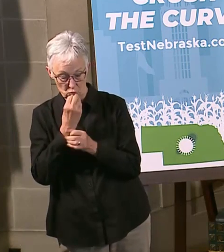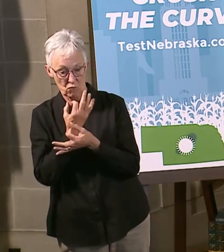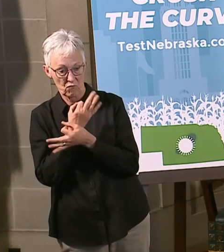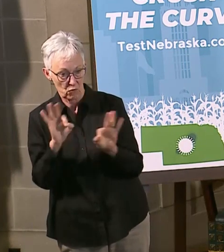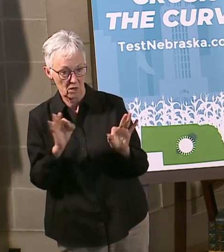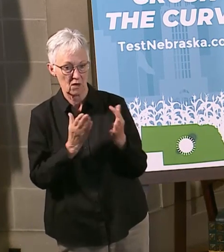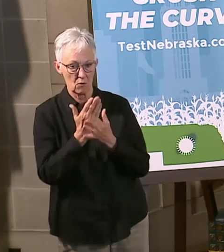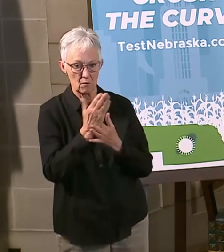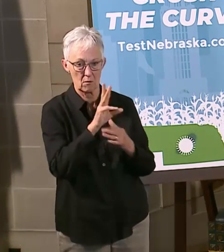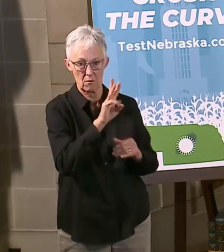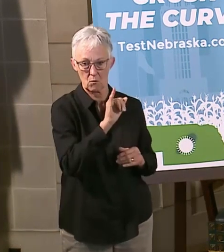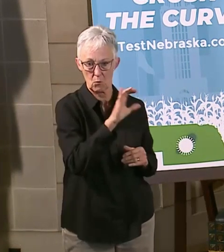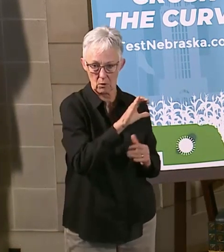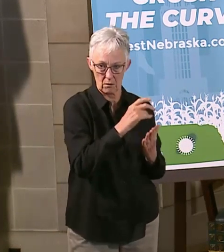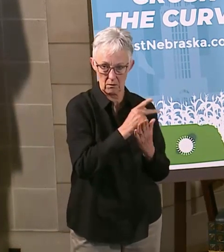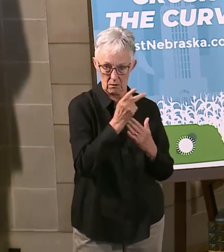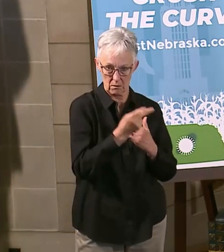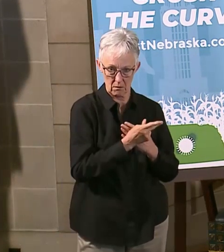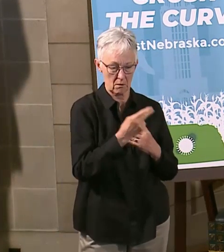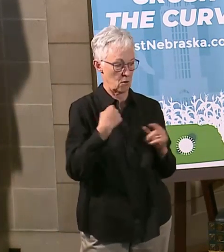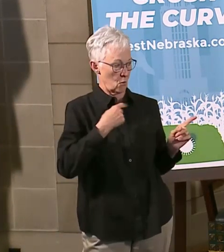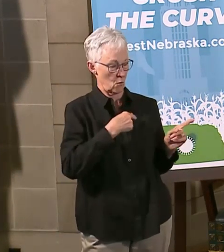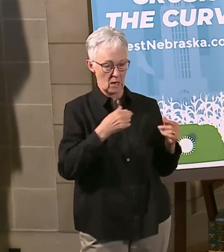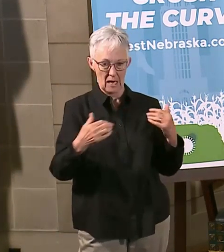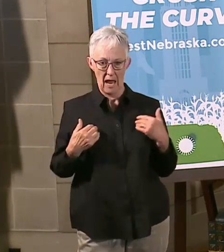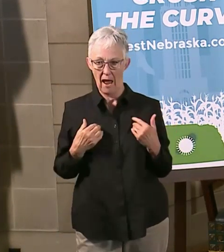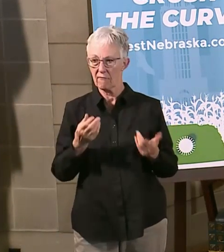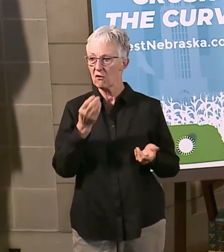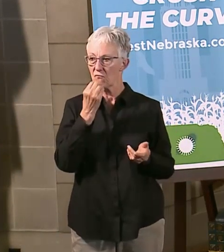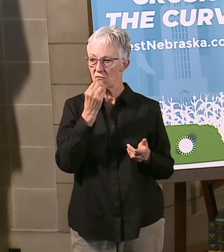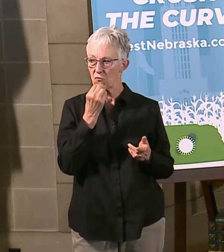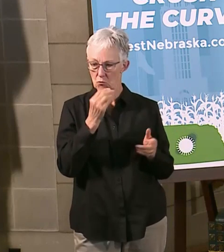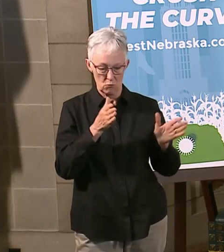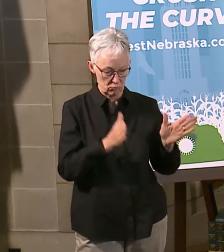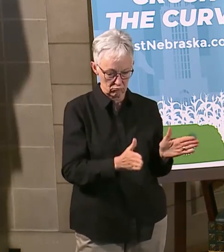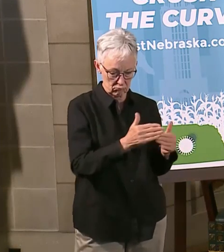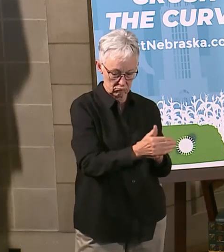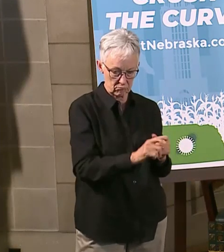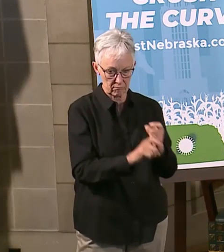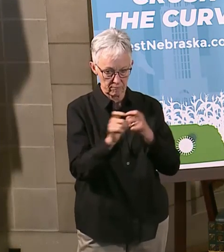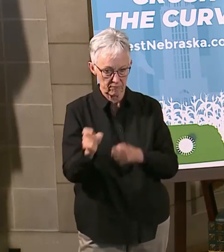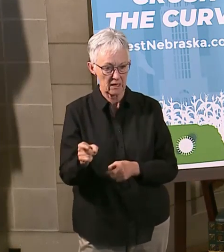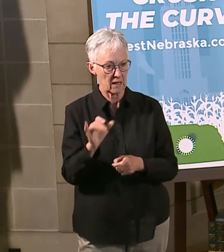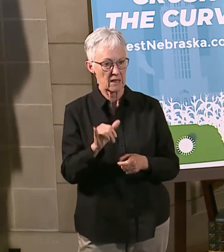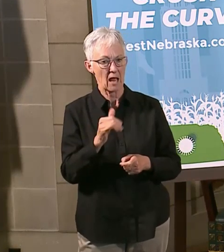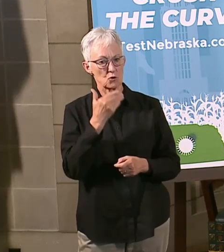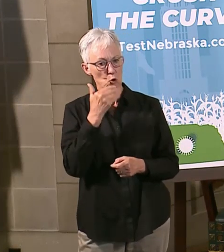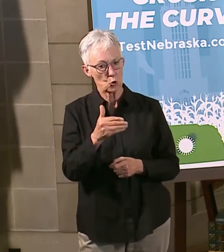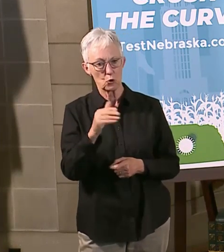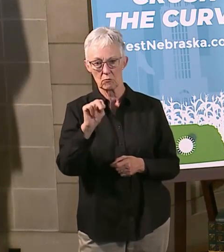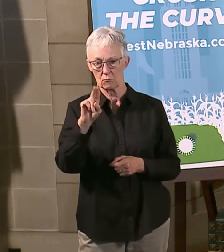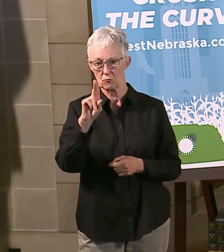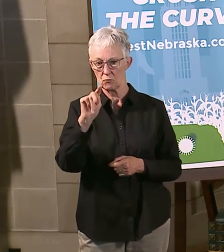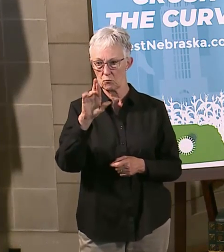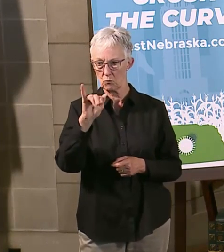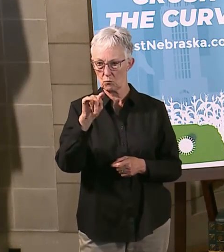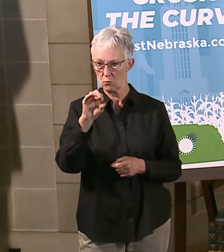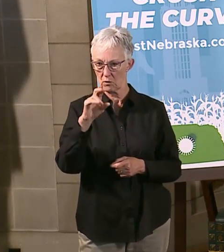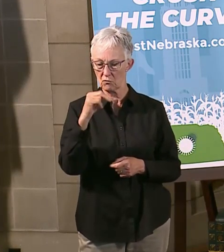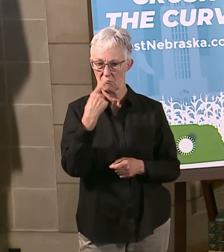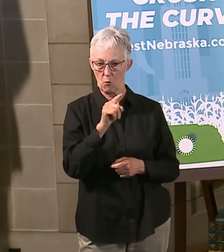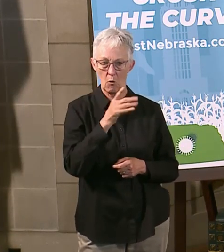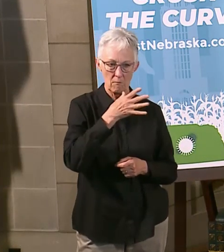food packages that include specific nutrient-rich foods for a pregnant mother, infant or child, or a woman who is breastfeeding or not